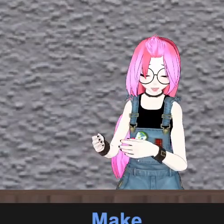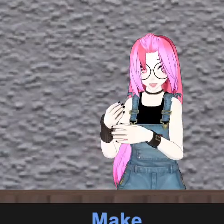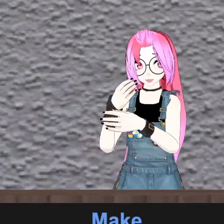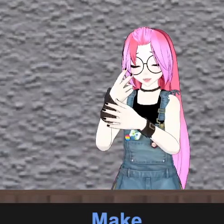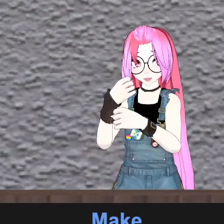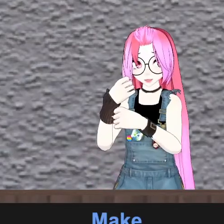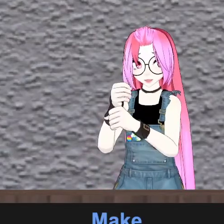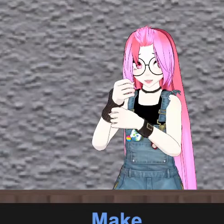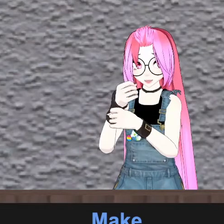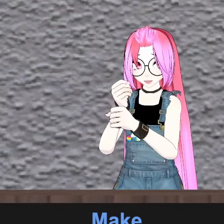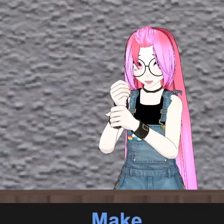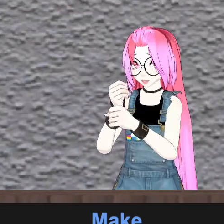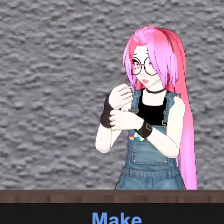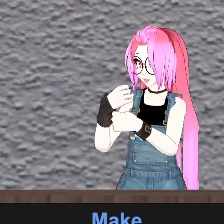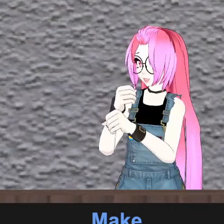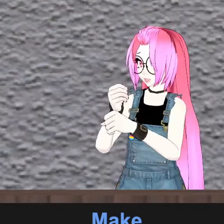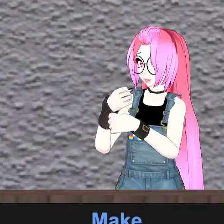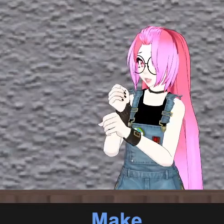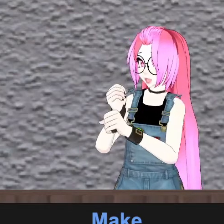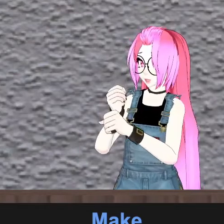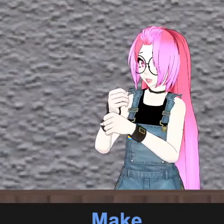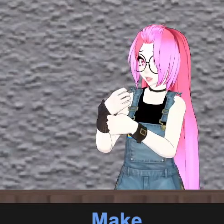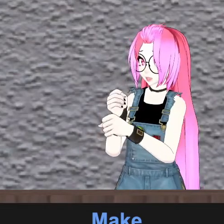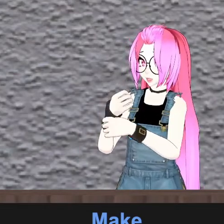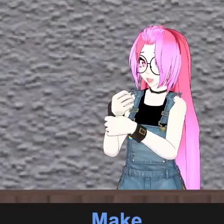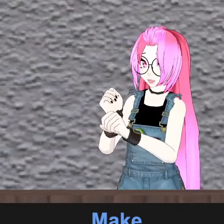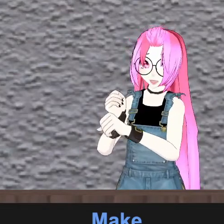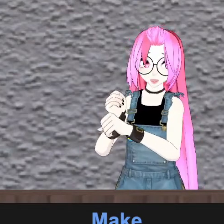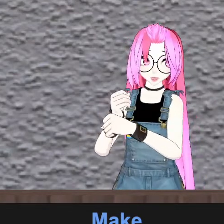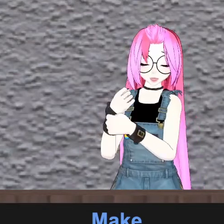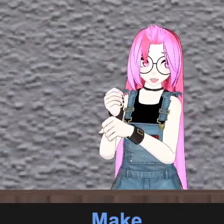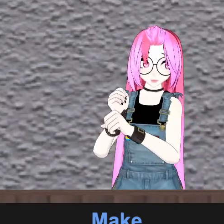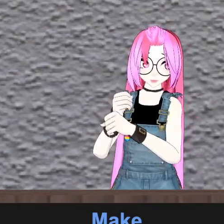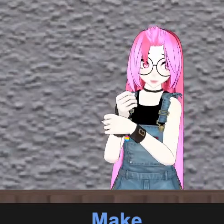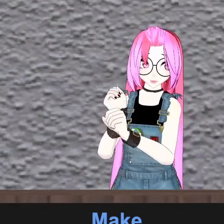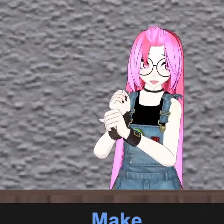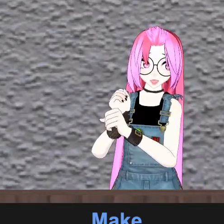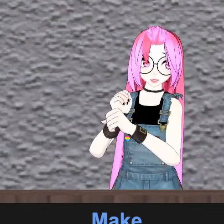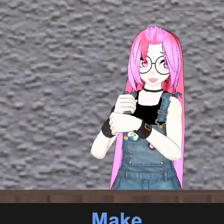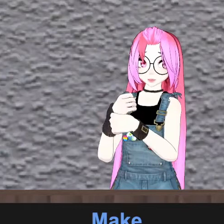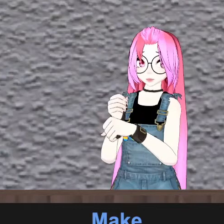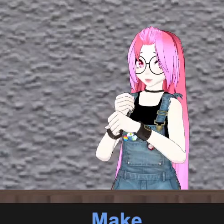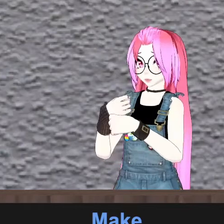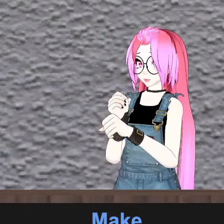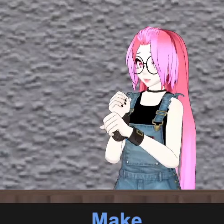Make 2 fists on top of one another, and you're twisting both of them. Make.